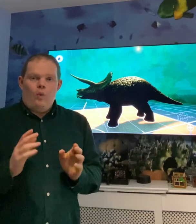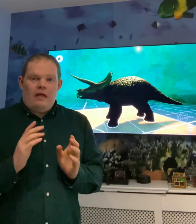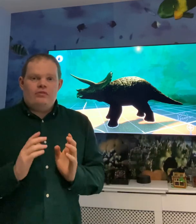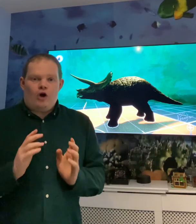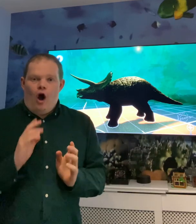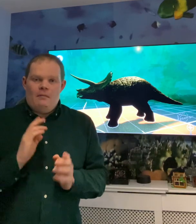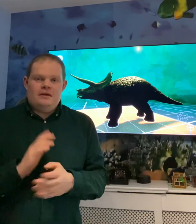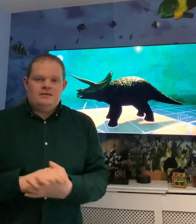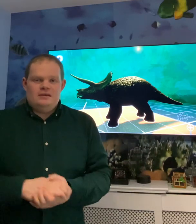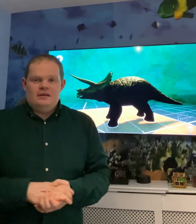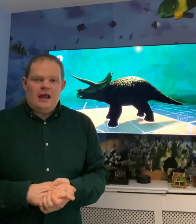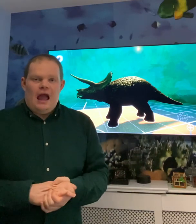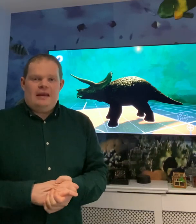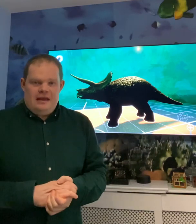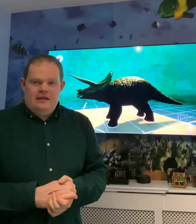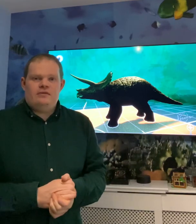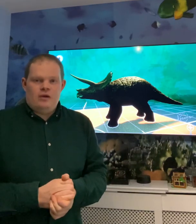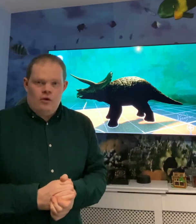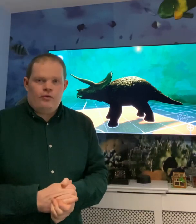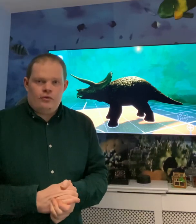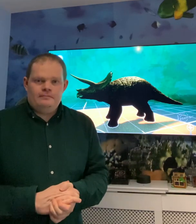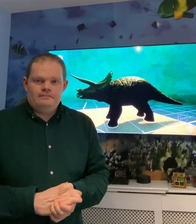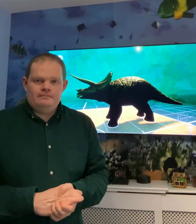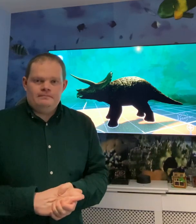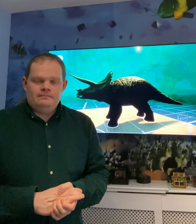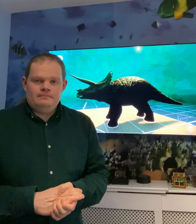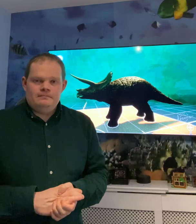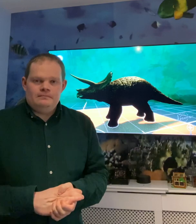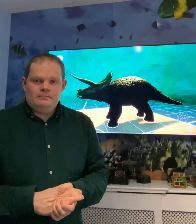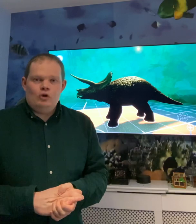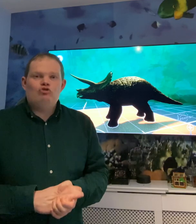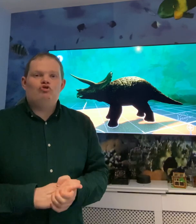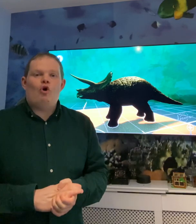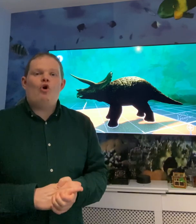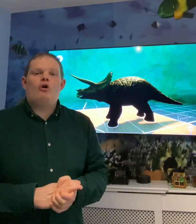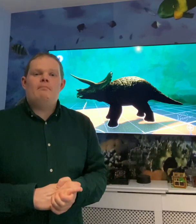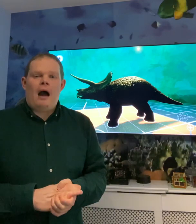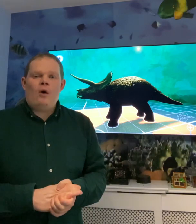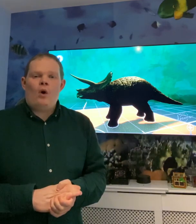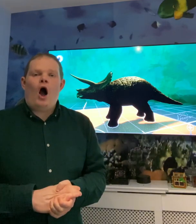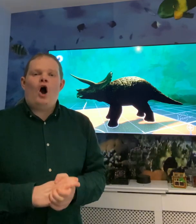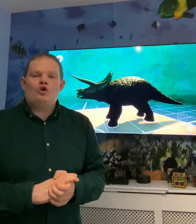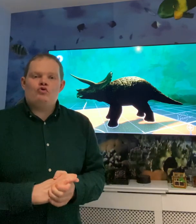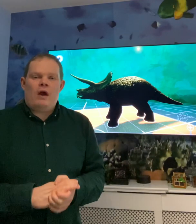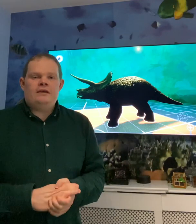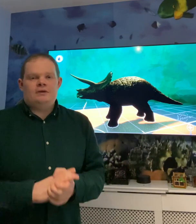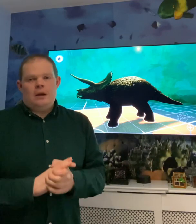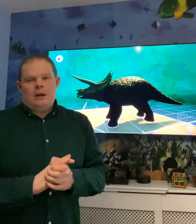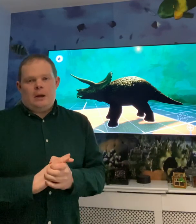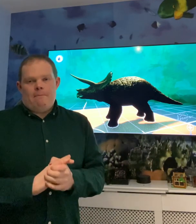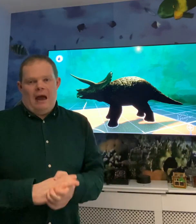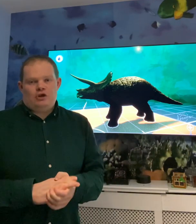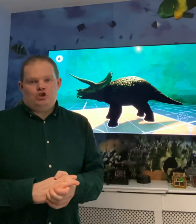when the comet had hit the Earth. Talk about a great,